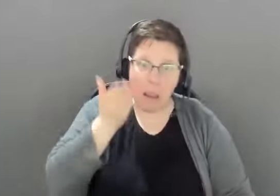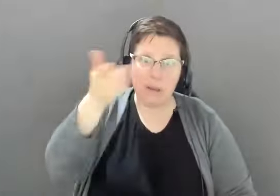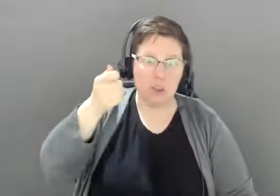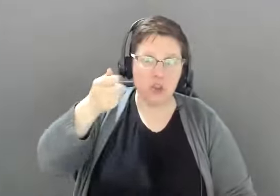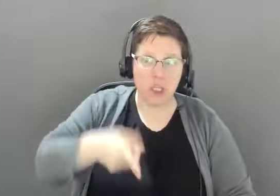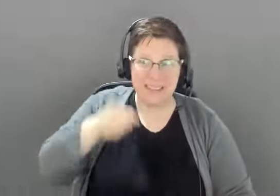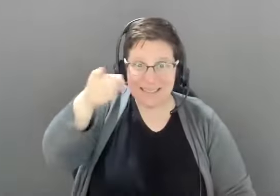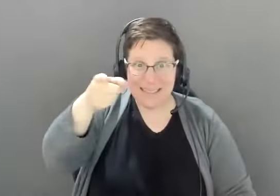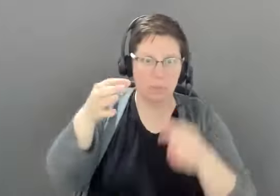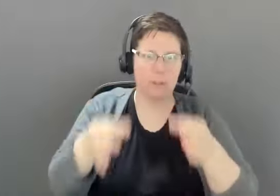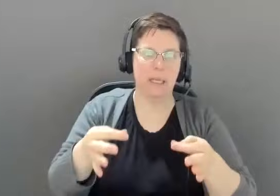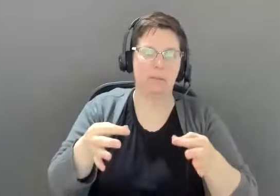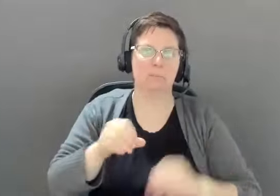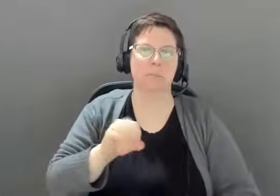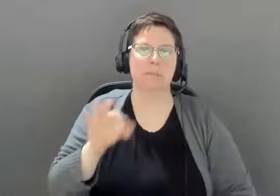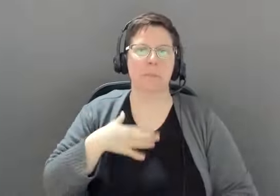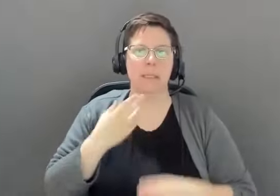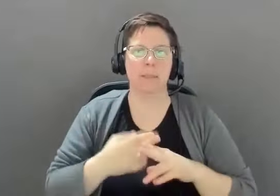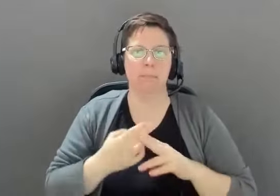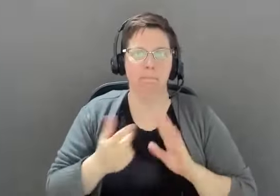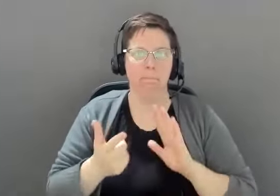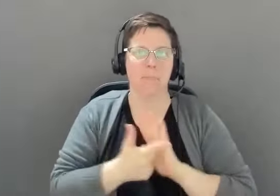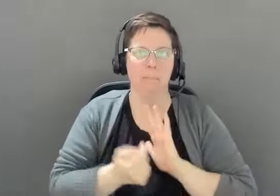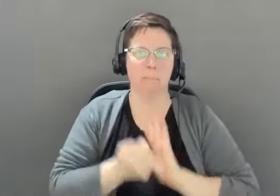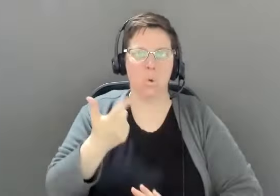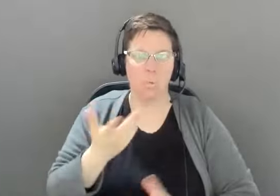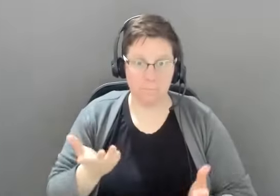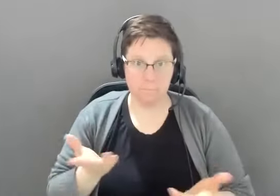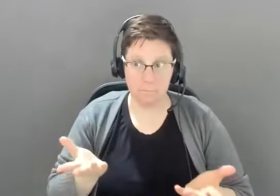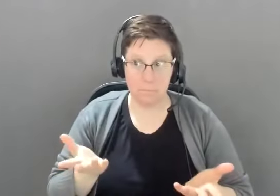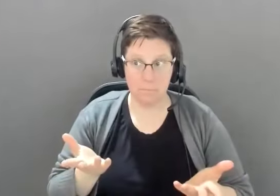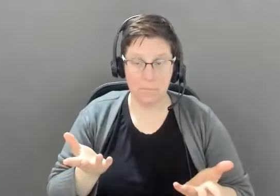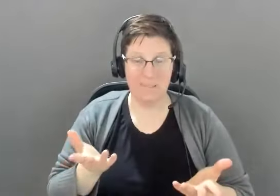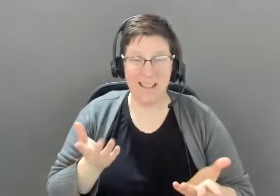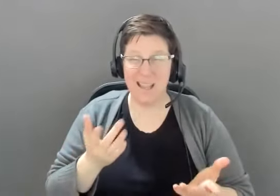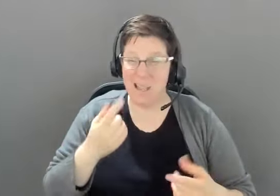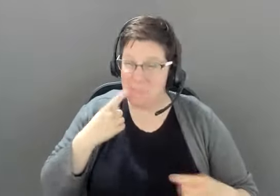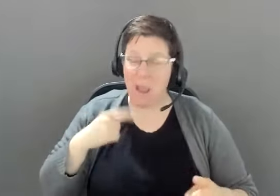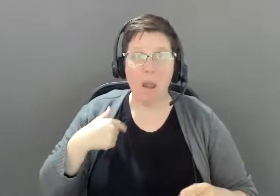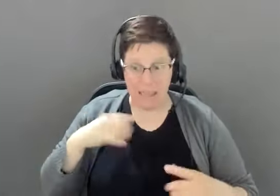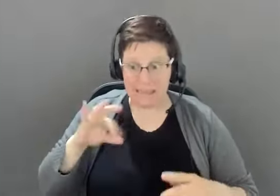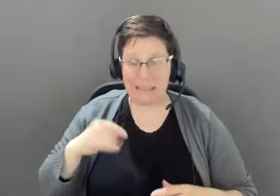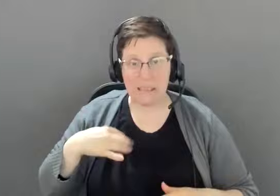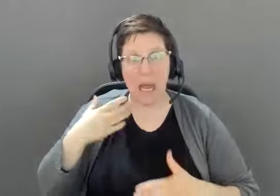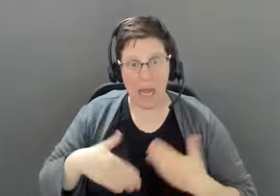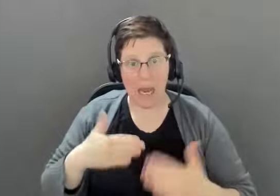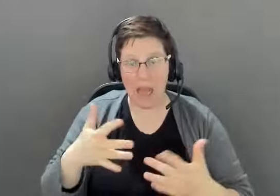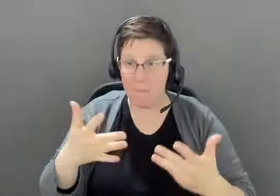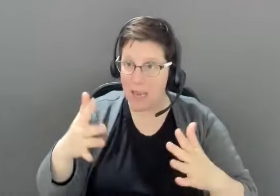the ban could be removed or not. And finally, after having done all of those steps, I finally had my publication ban